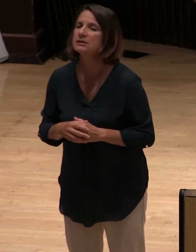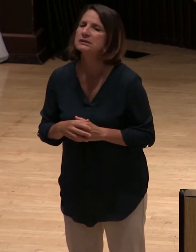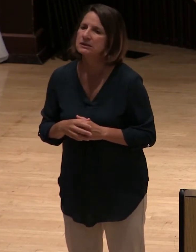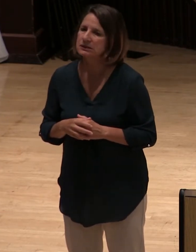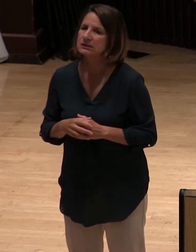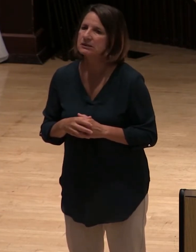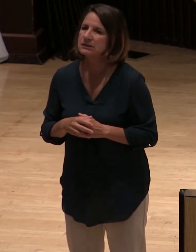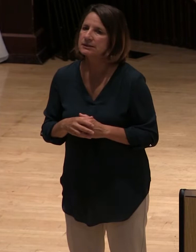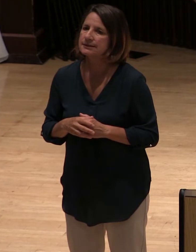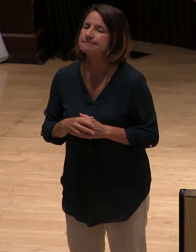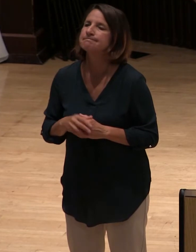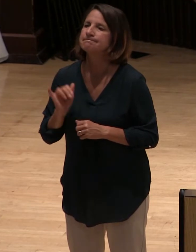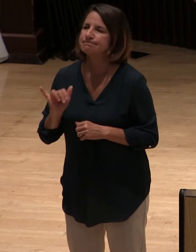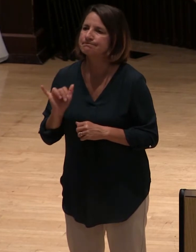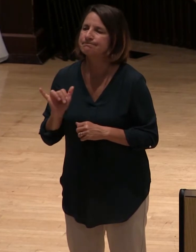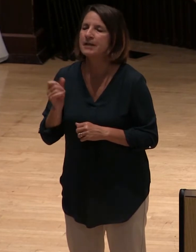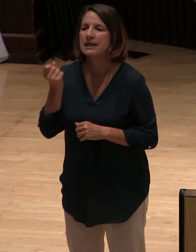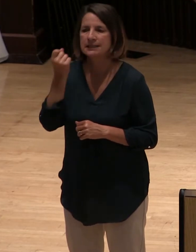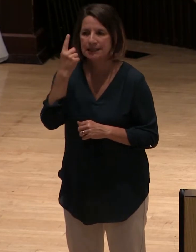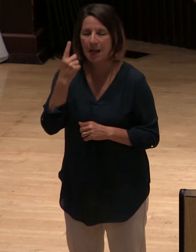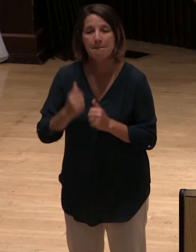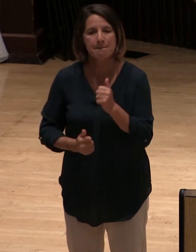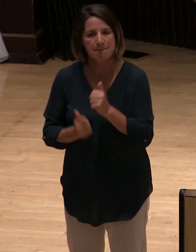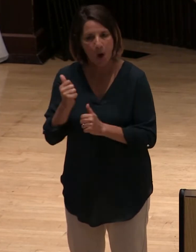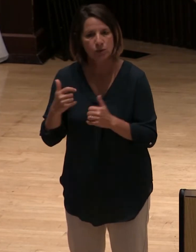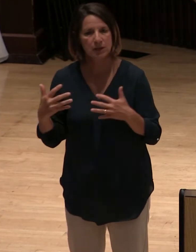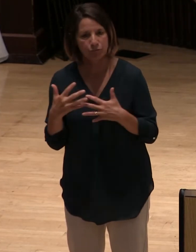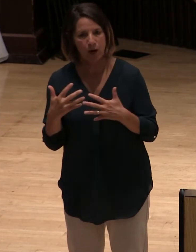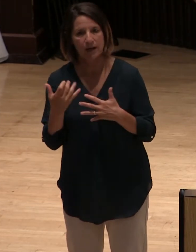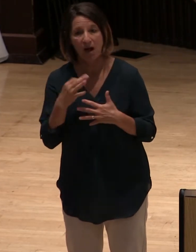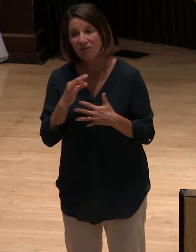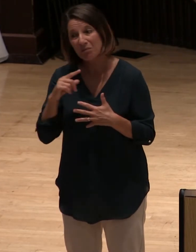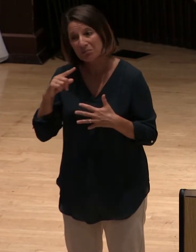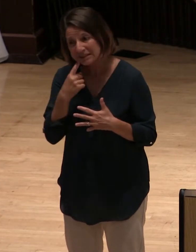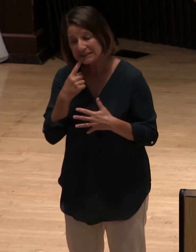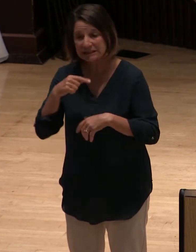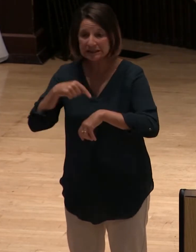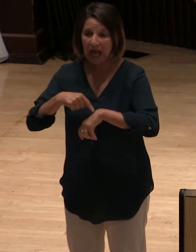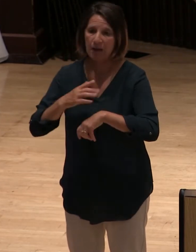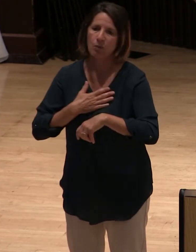And I realized what I am most afraid of is missing this time with my family.